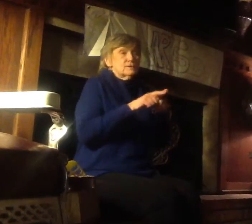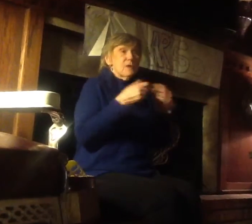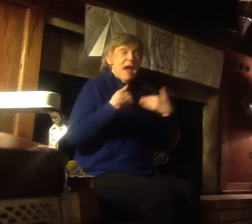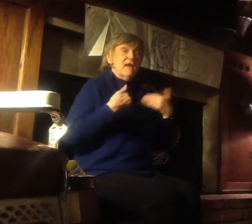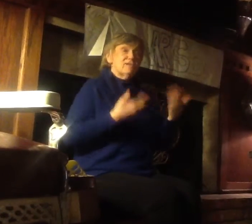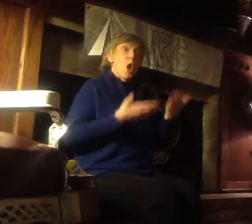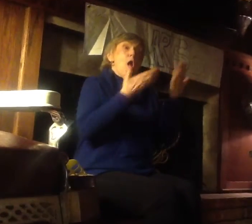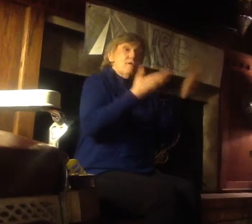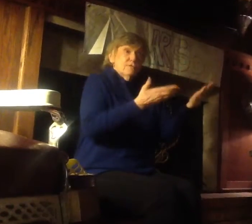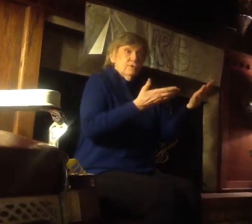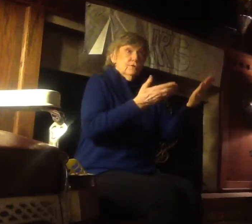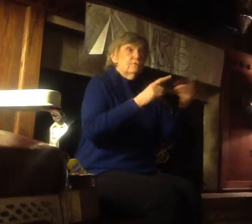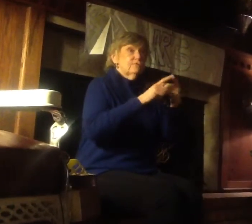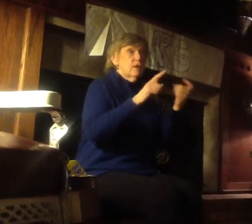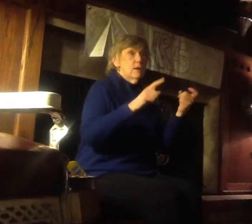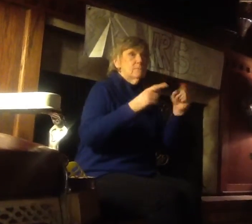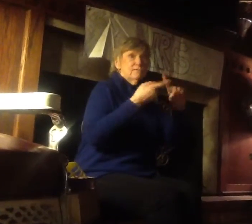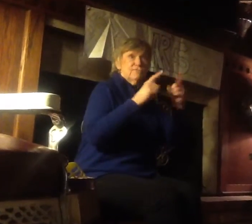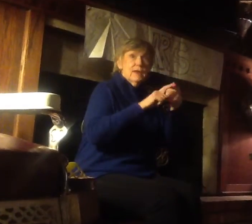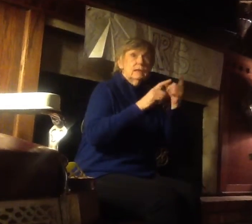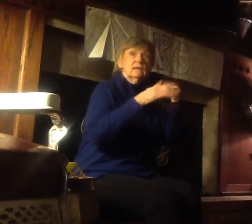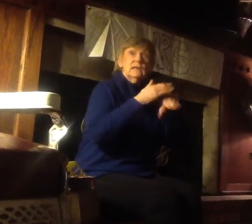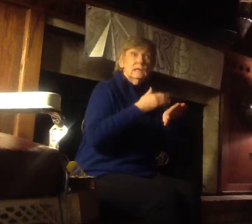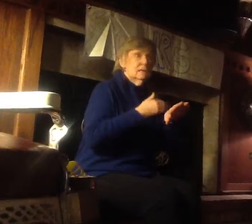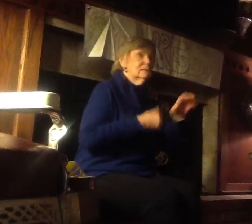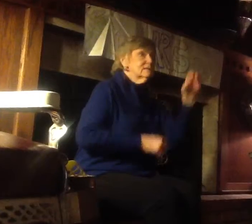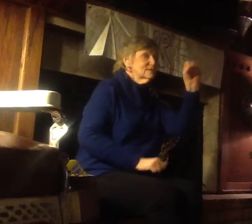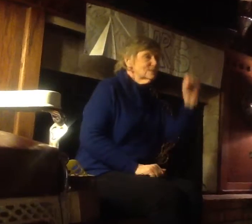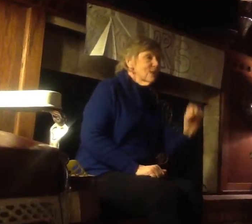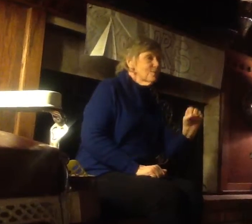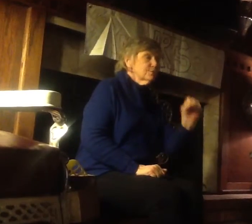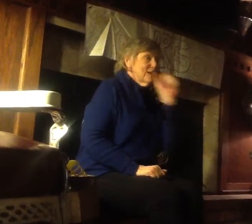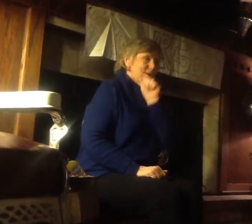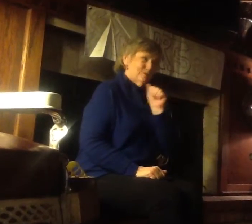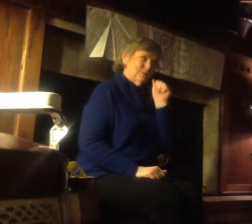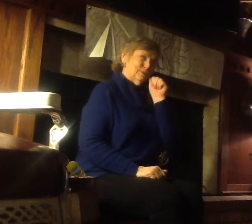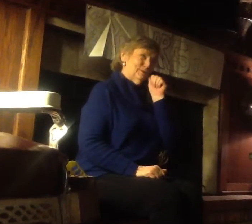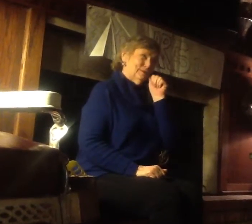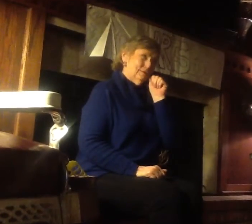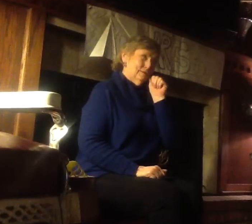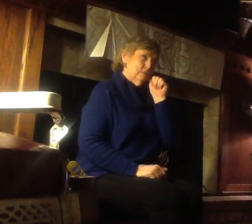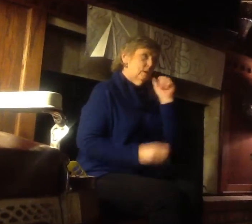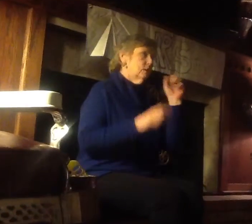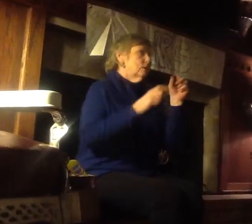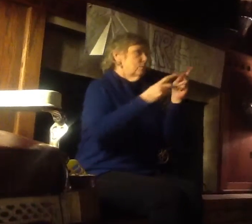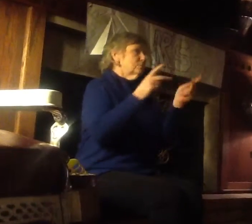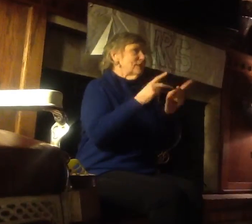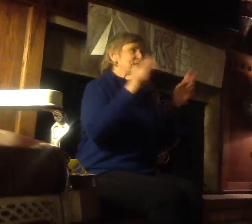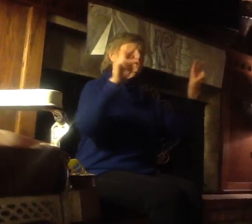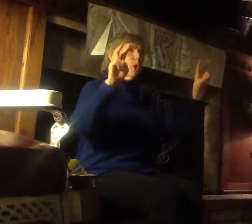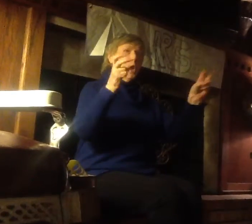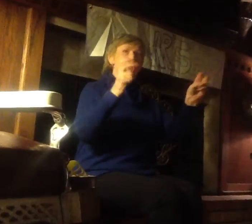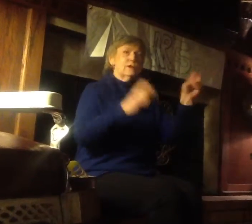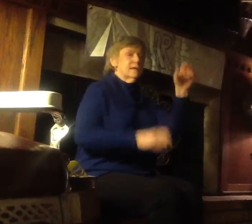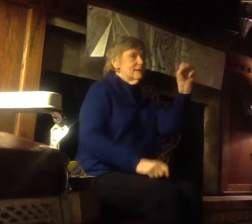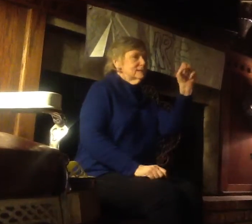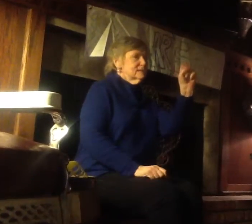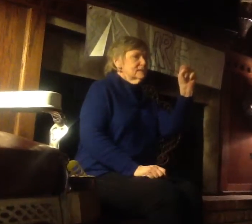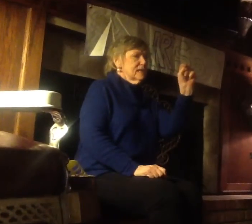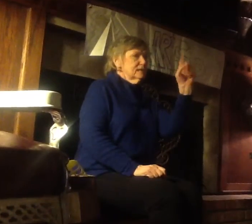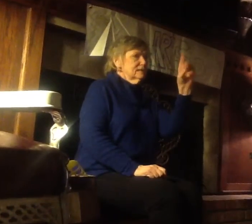We also have an offer from a friend in southern Arizona, a place